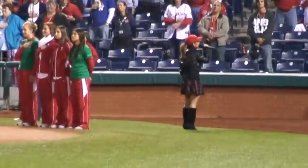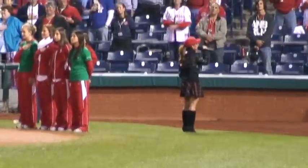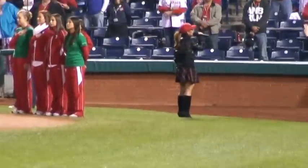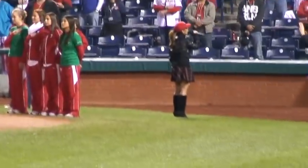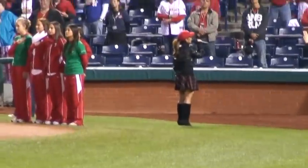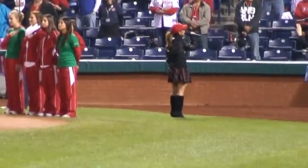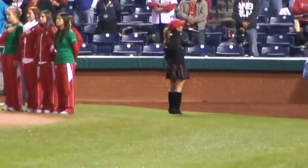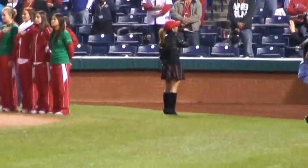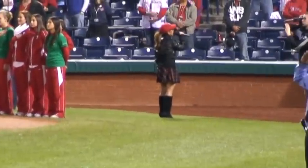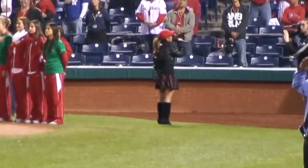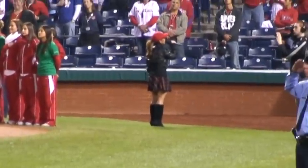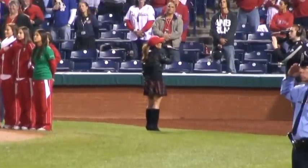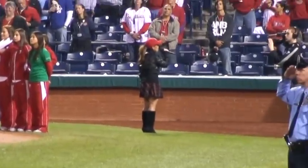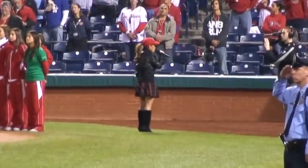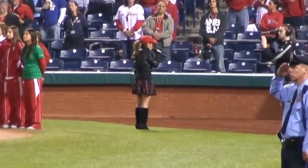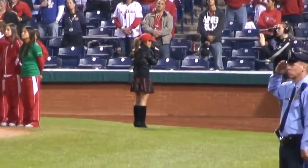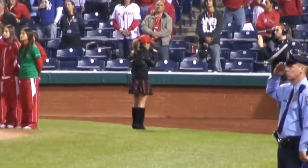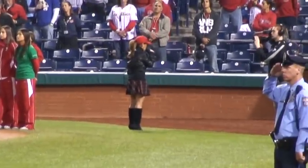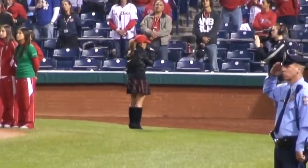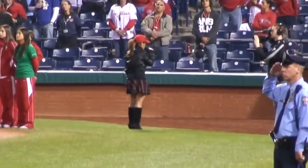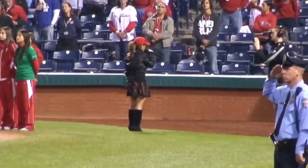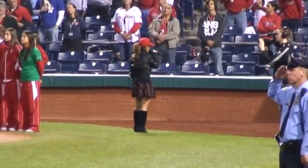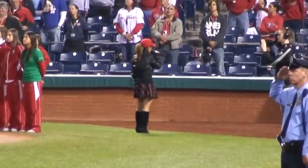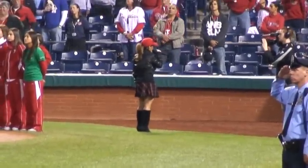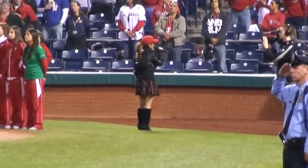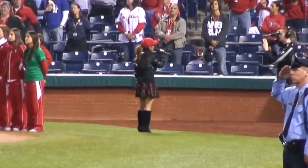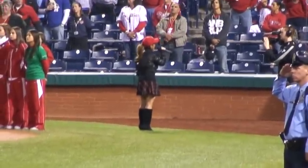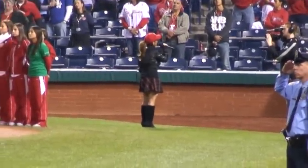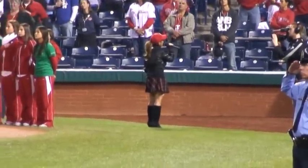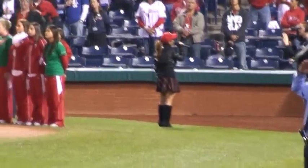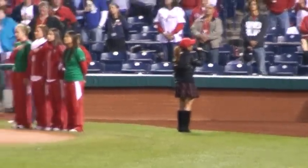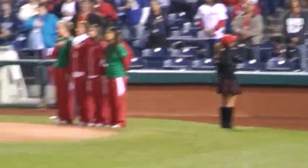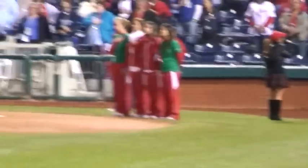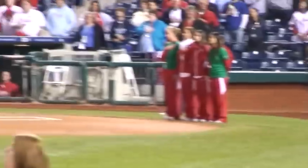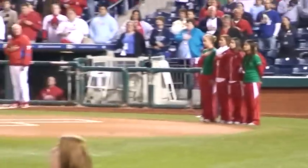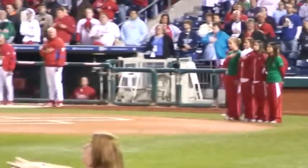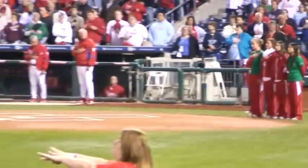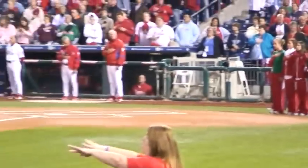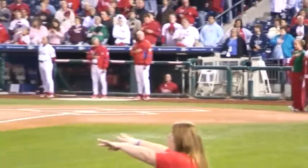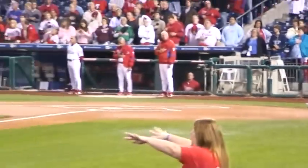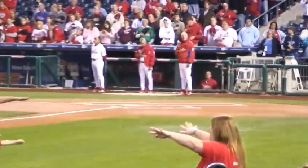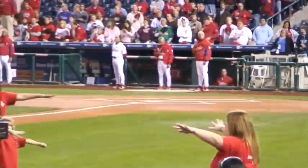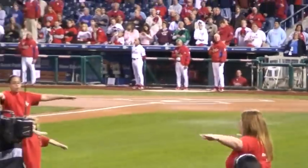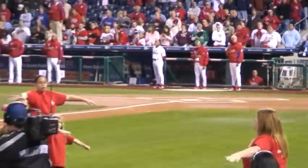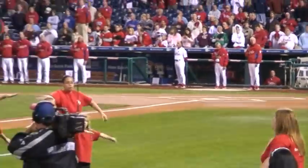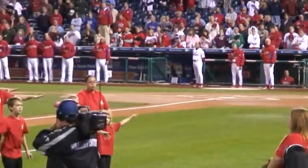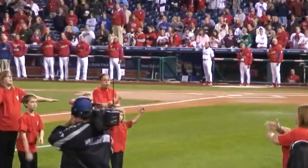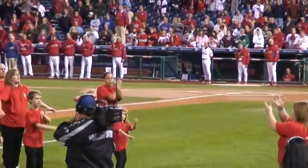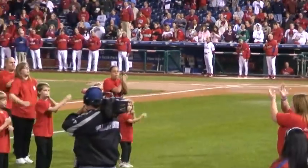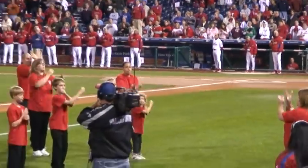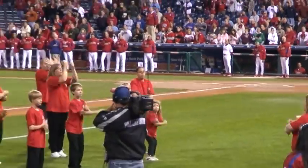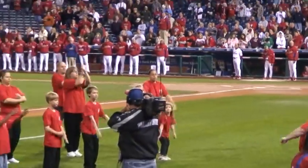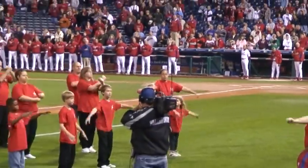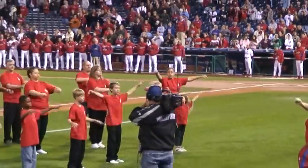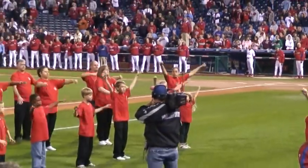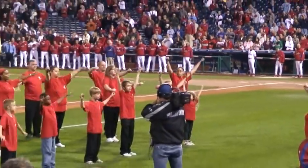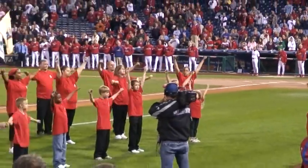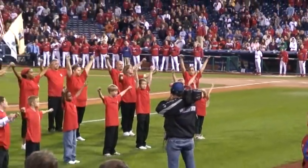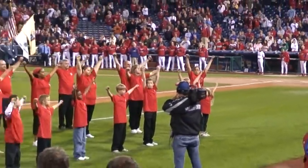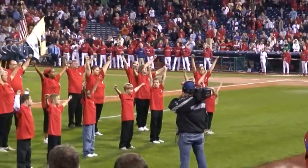O'er the land of the free